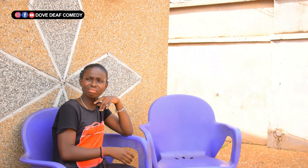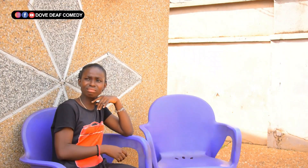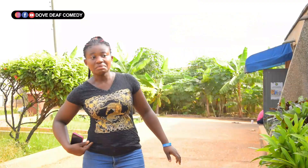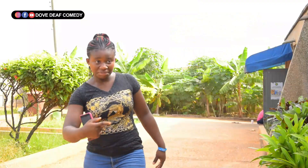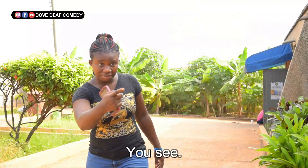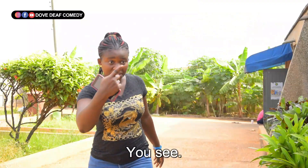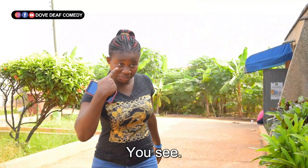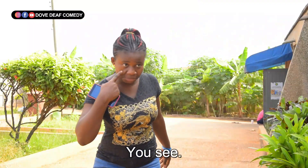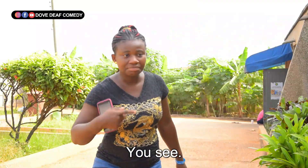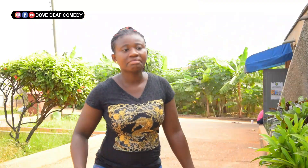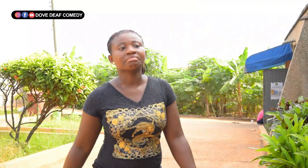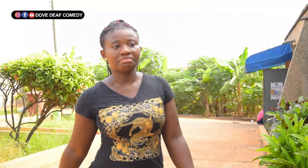You see?